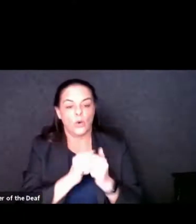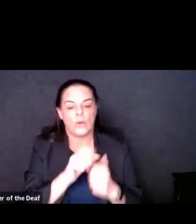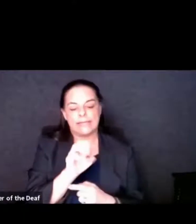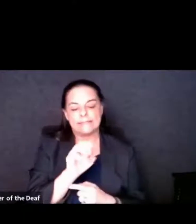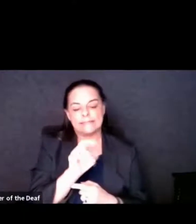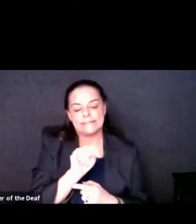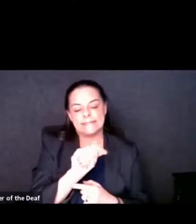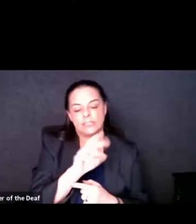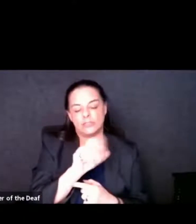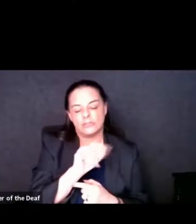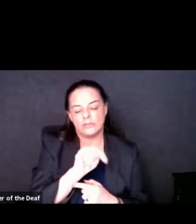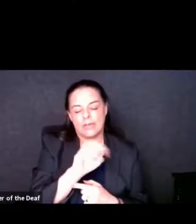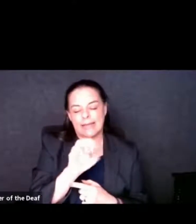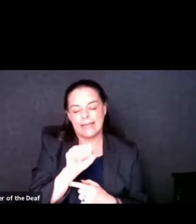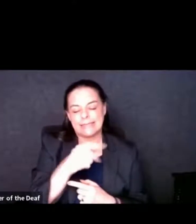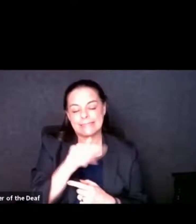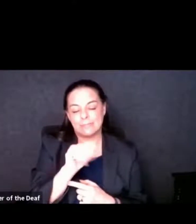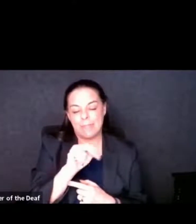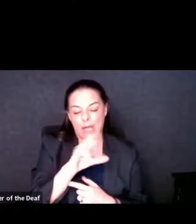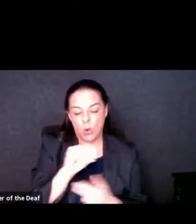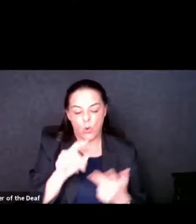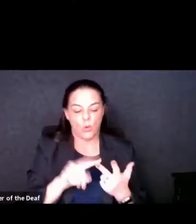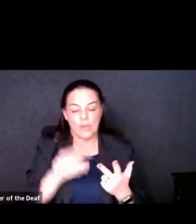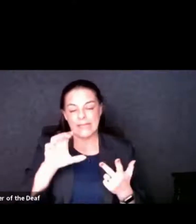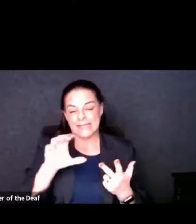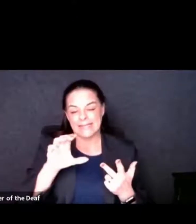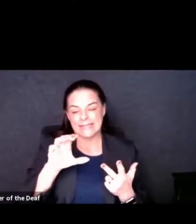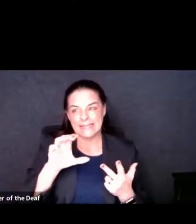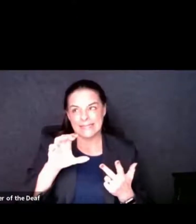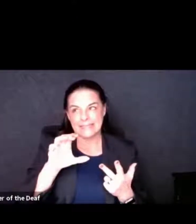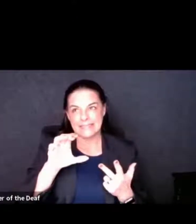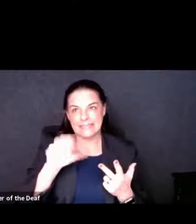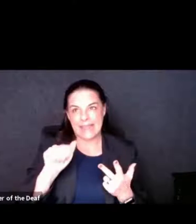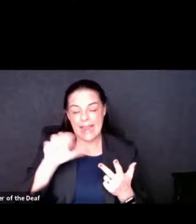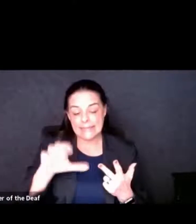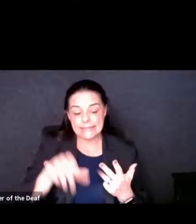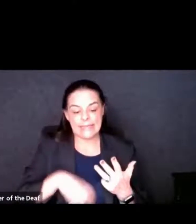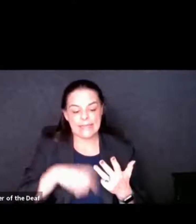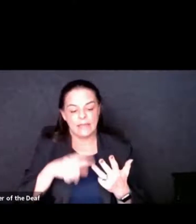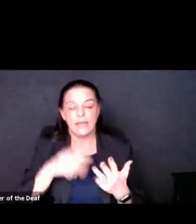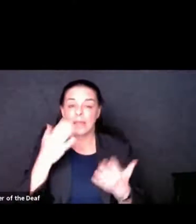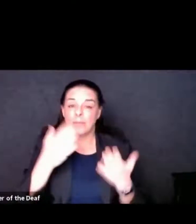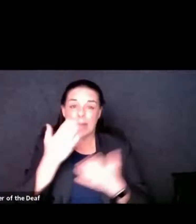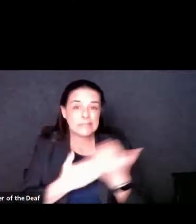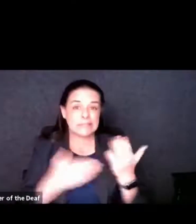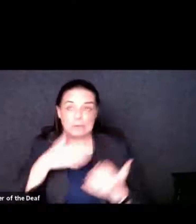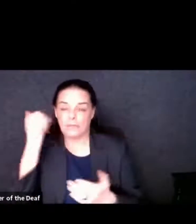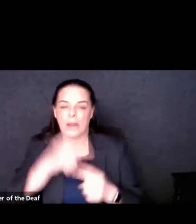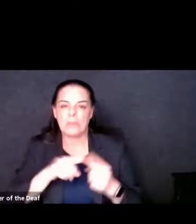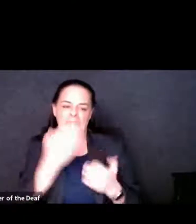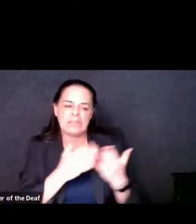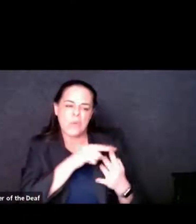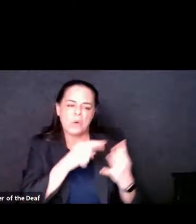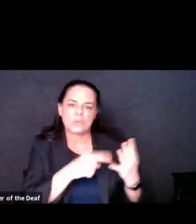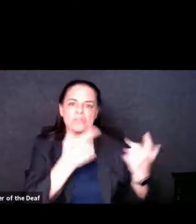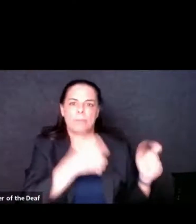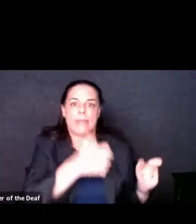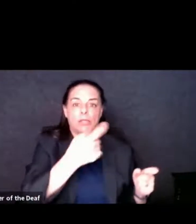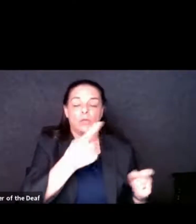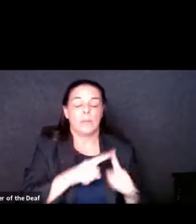working with CAC. I'm probably leaving out some, but those are some of the big players at the table. Any way that